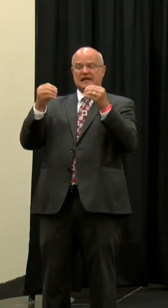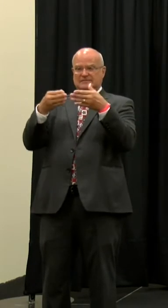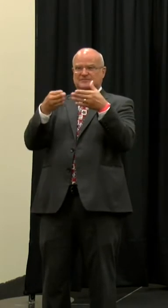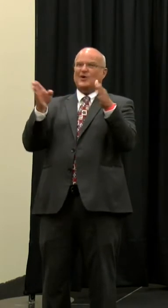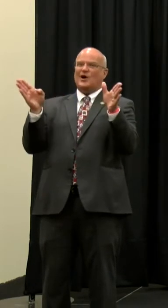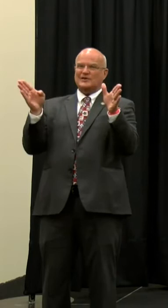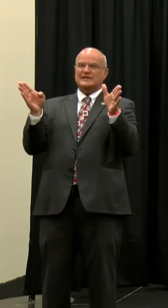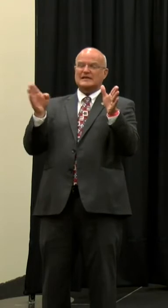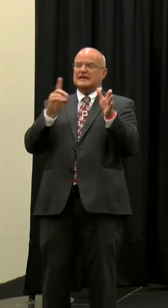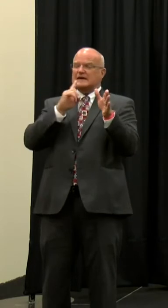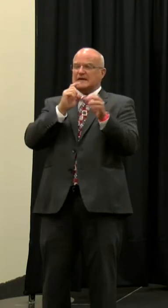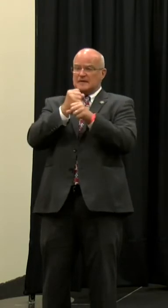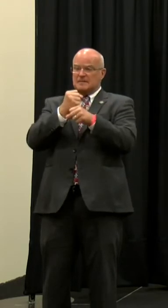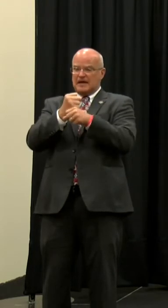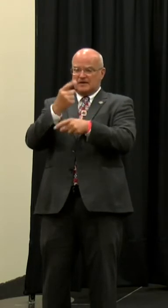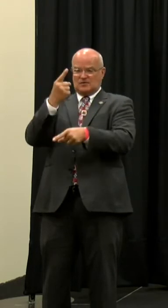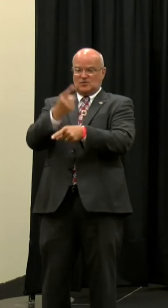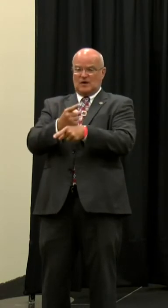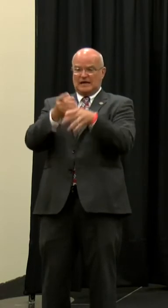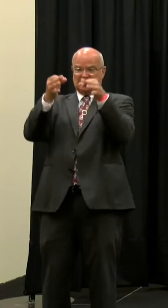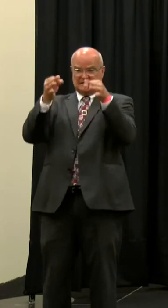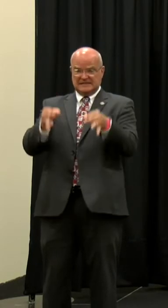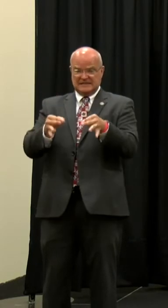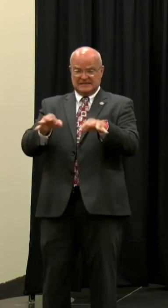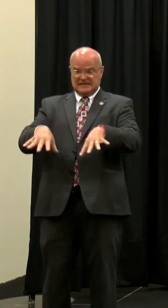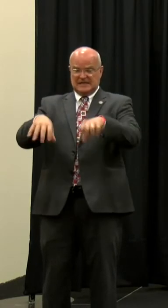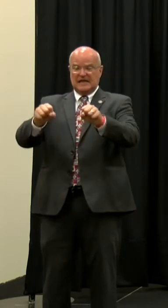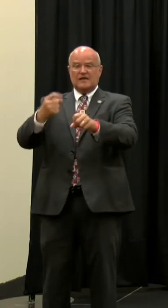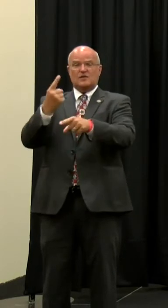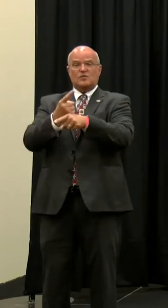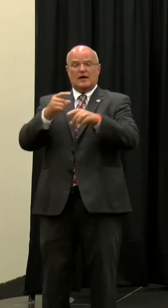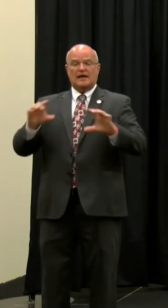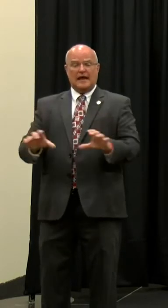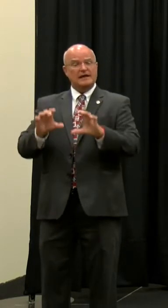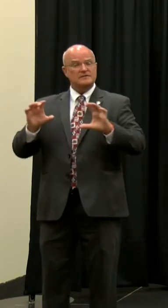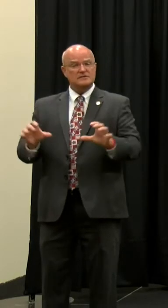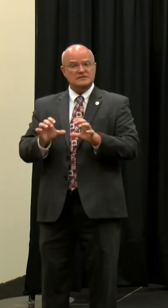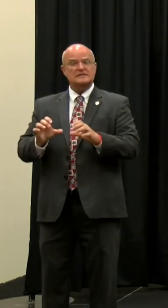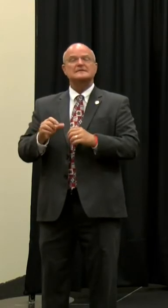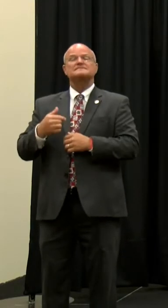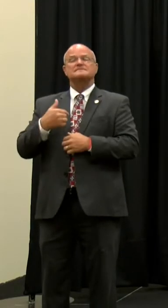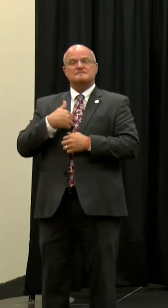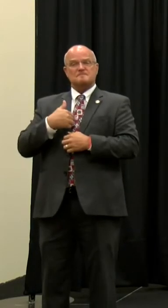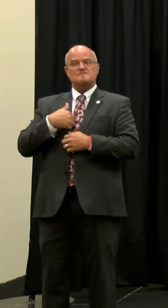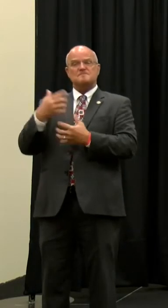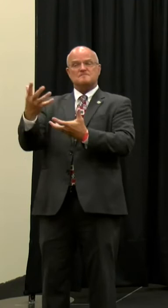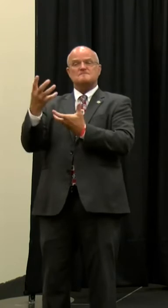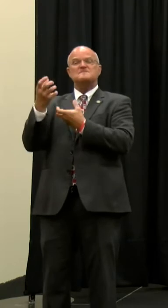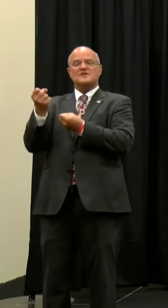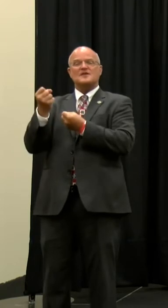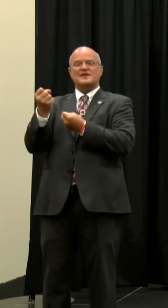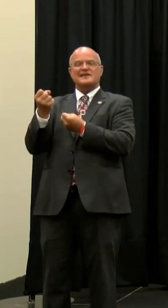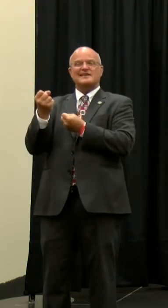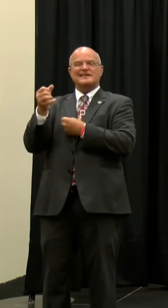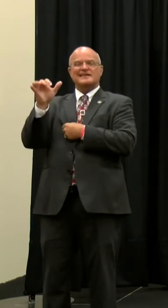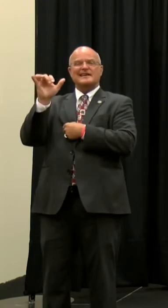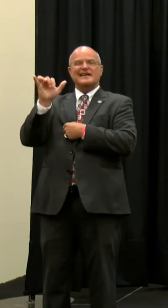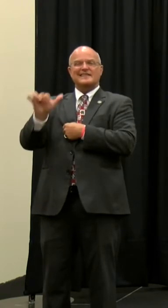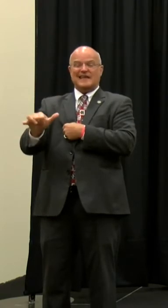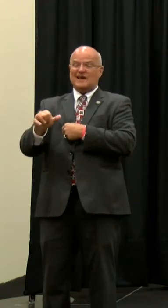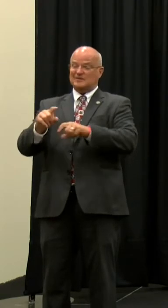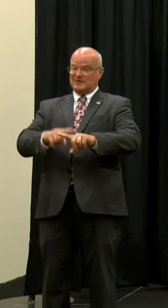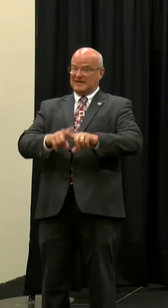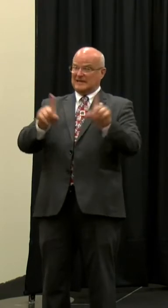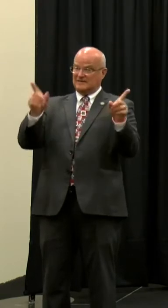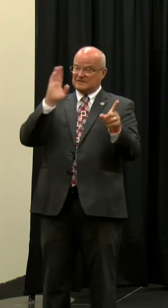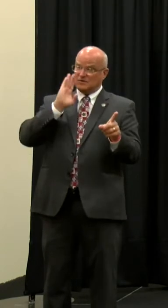broadly is making the right decisions, they're taking the right actions, and I have some confidence that that's going to make a